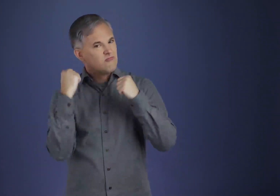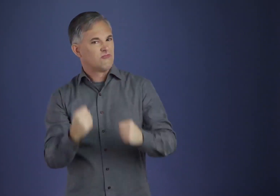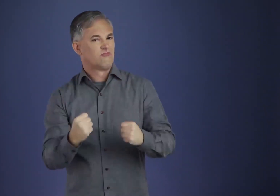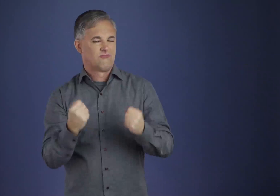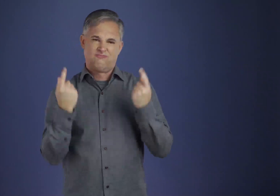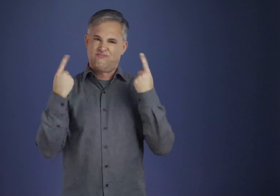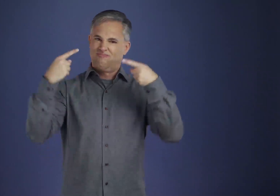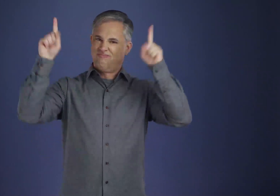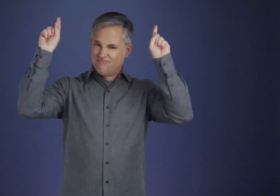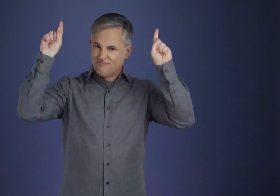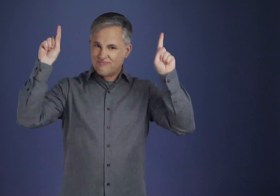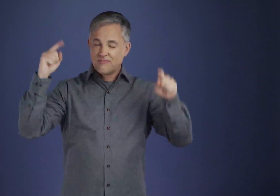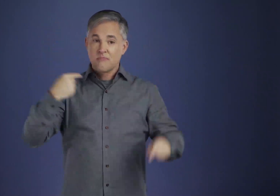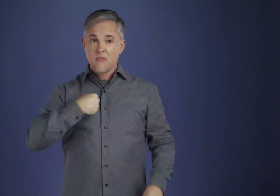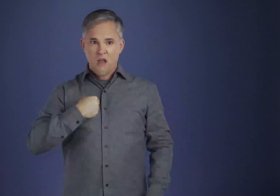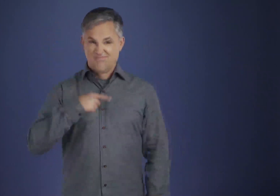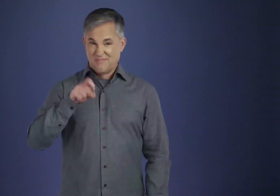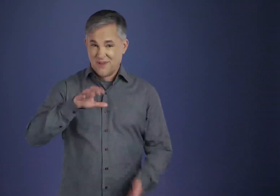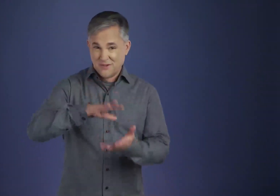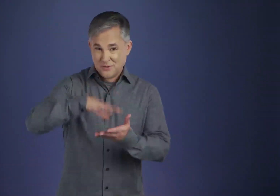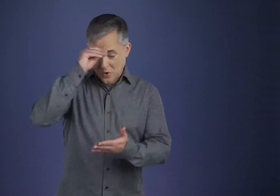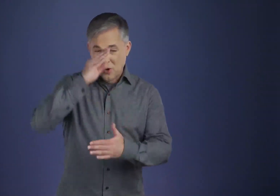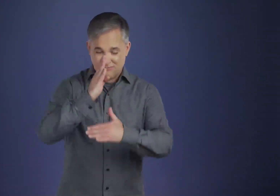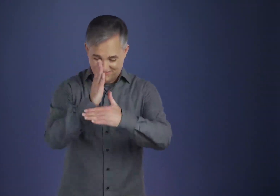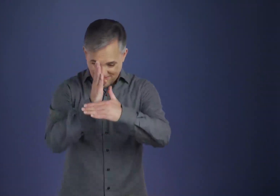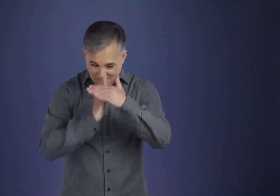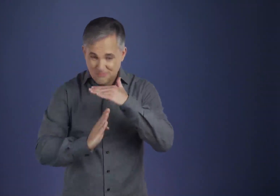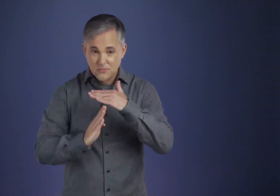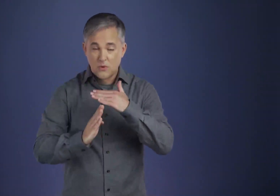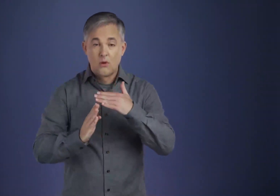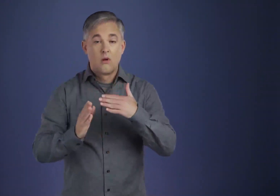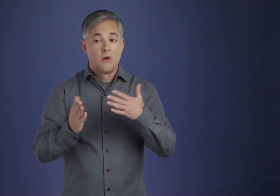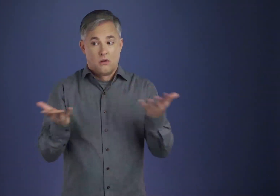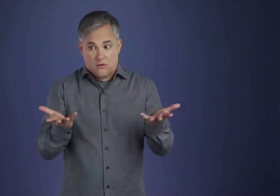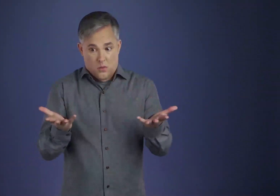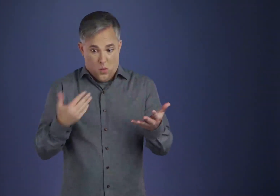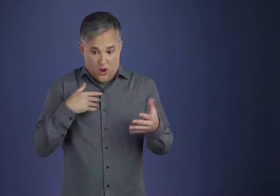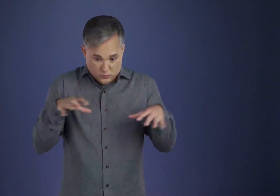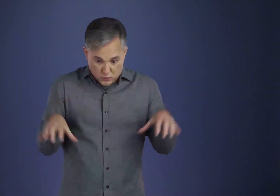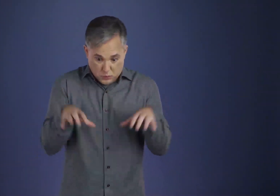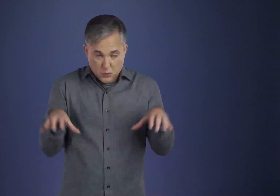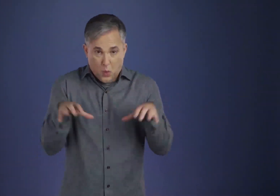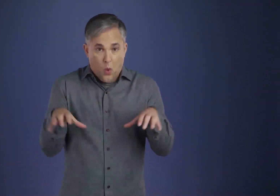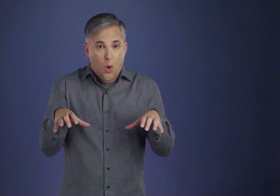We soon concluded that whatever price in humility we must pay, we would pay.